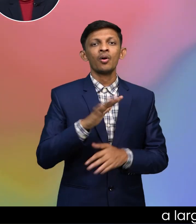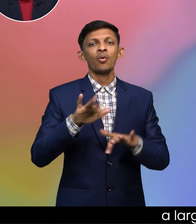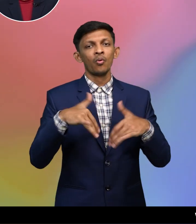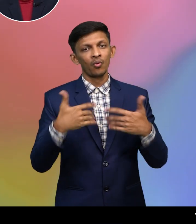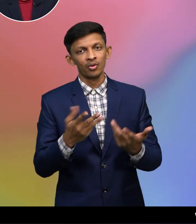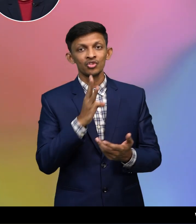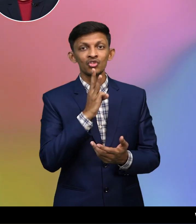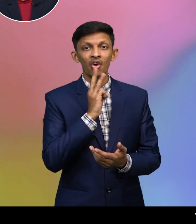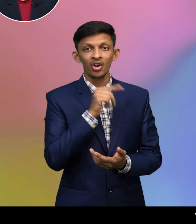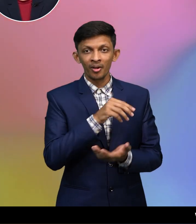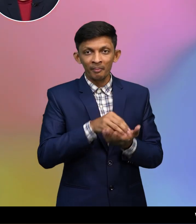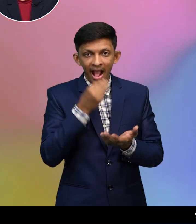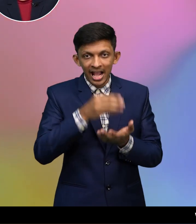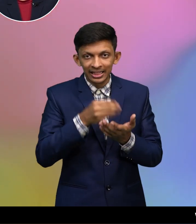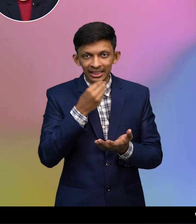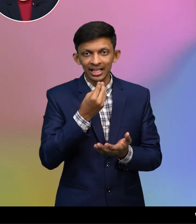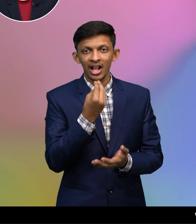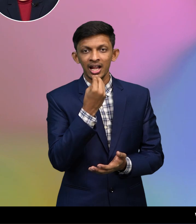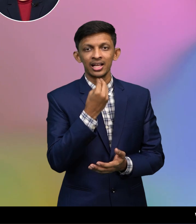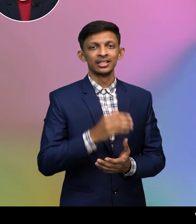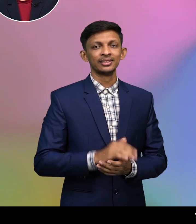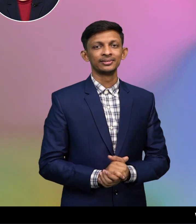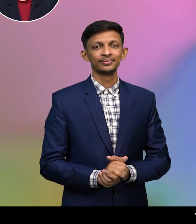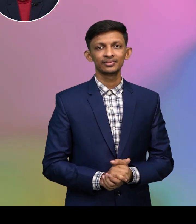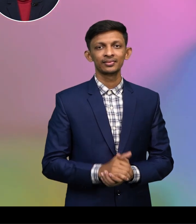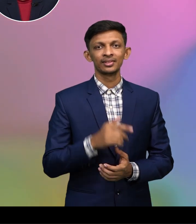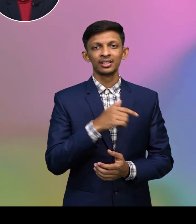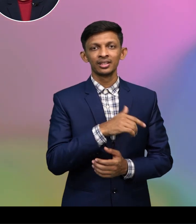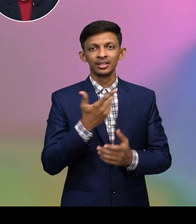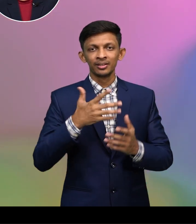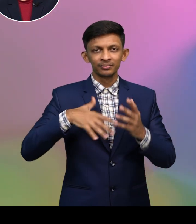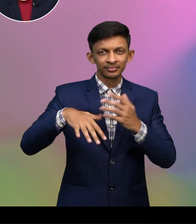get deaminated to urea in the liver.